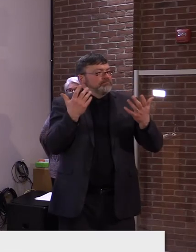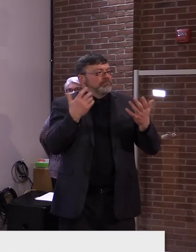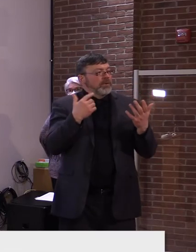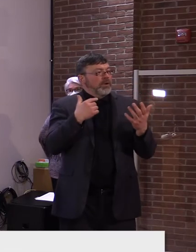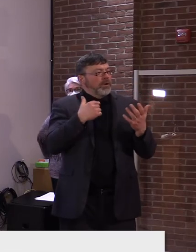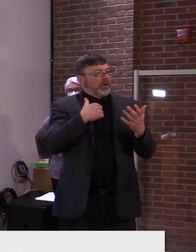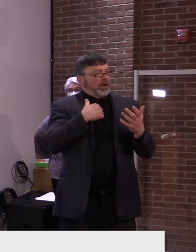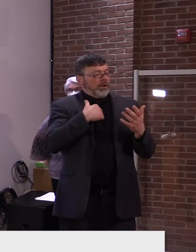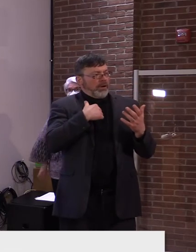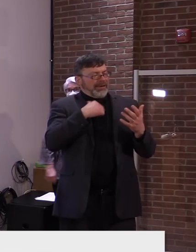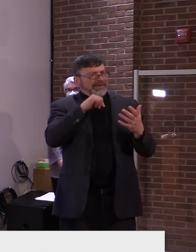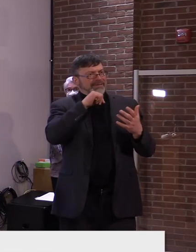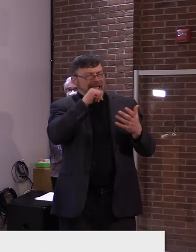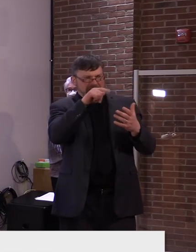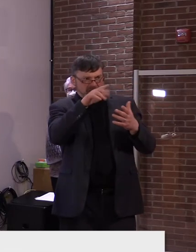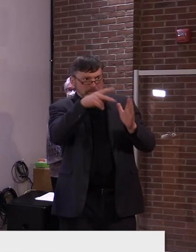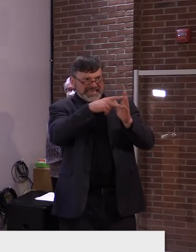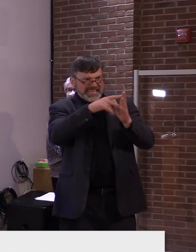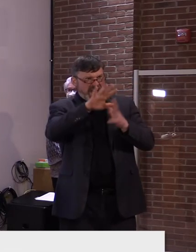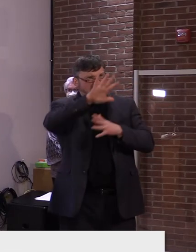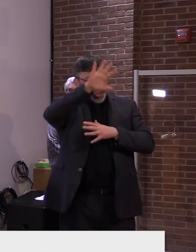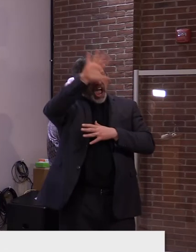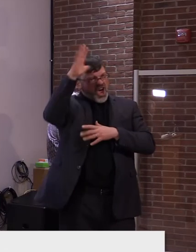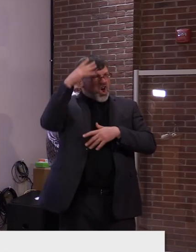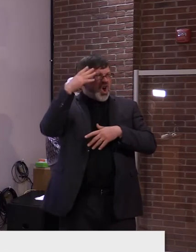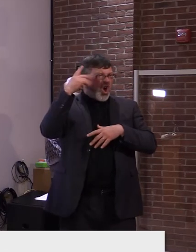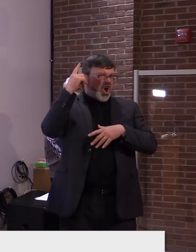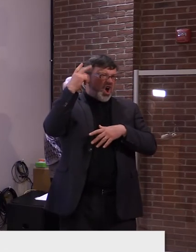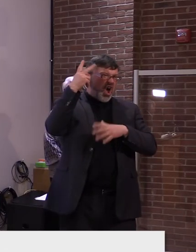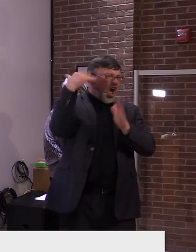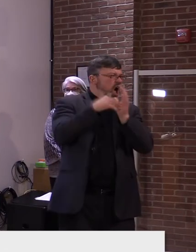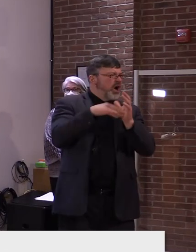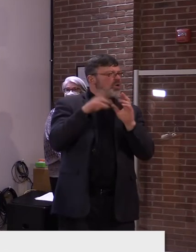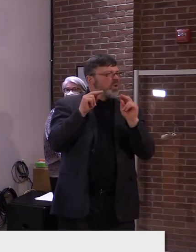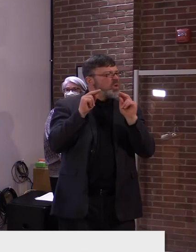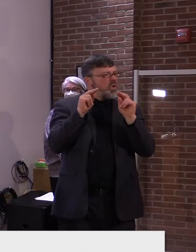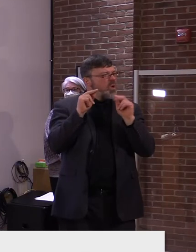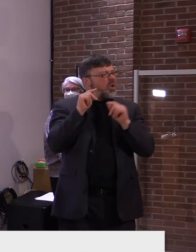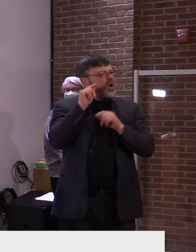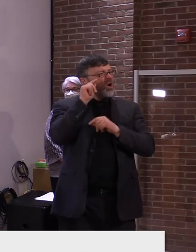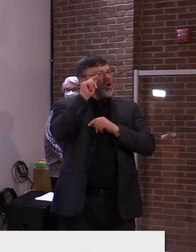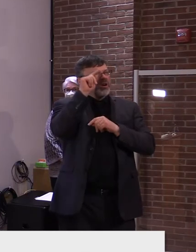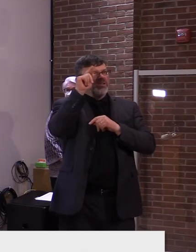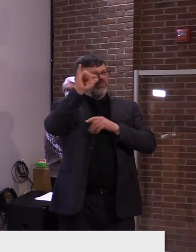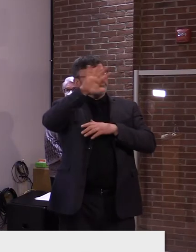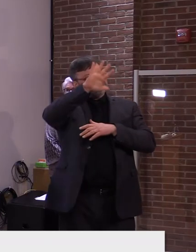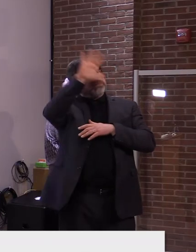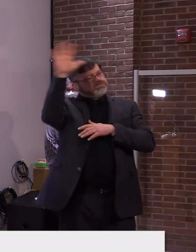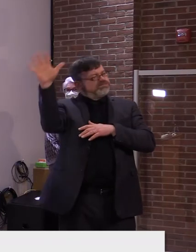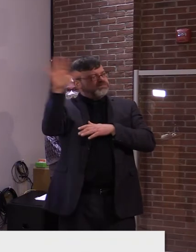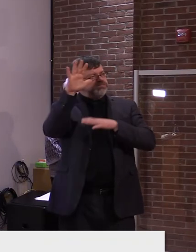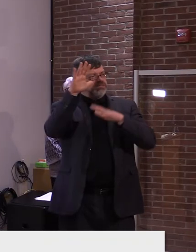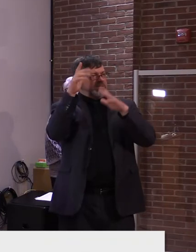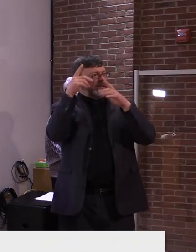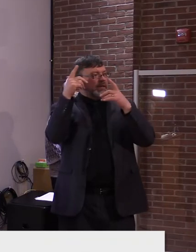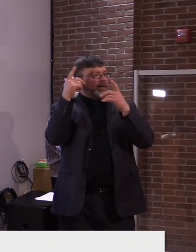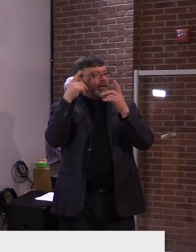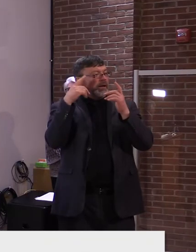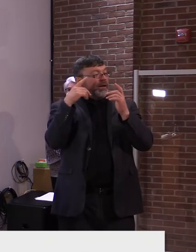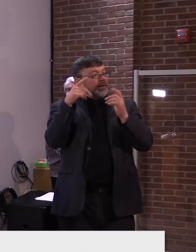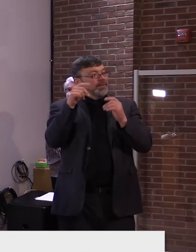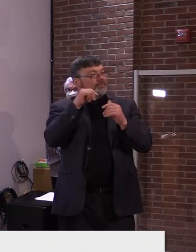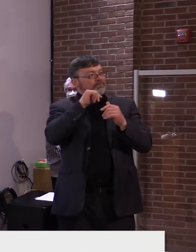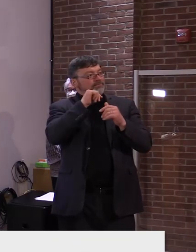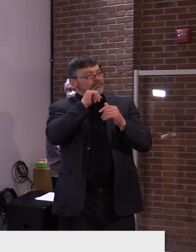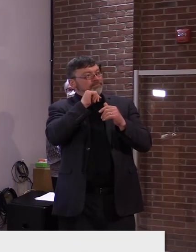The population is fairly small in that county, so it doesn't take a lot of people to bring it up.